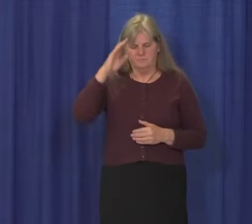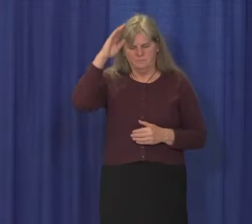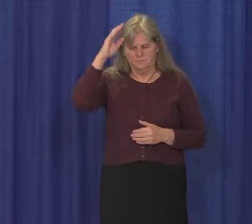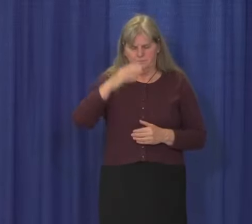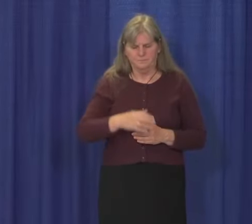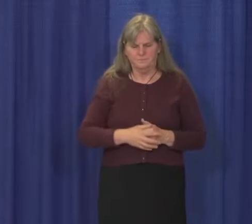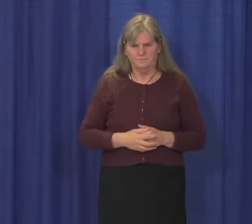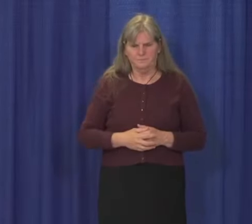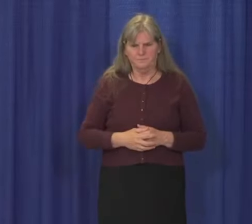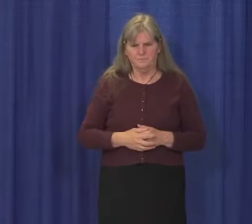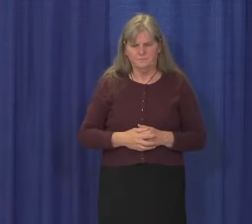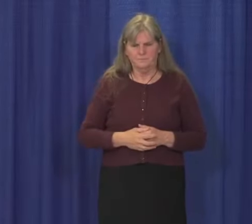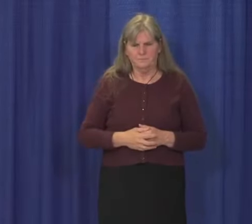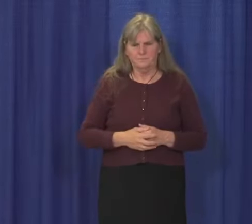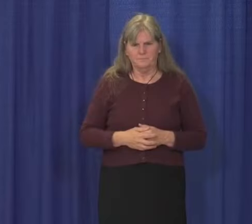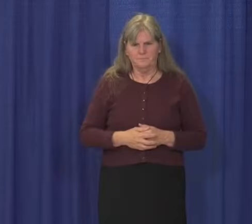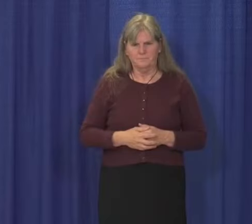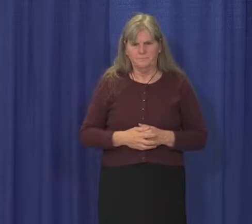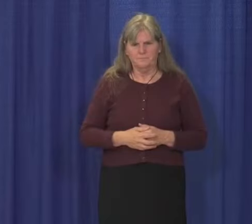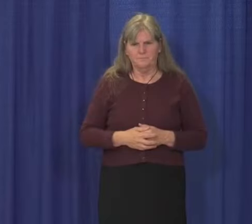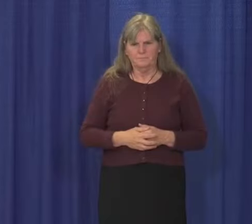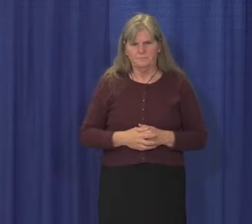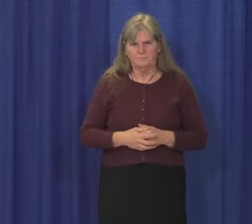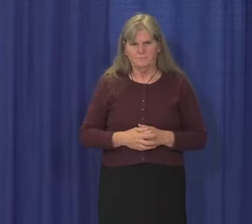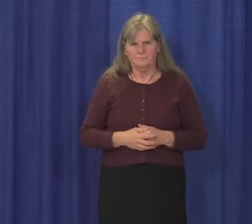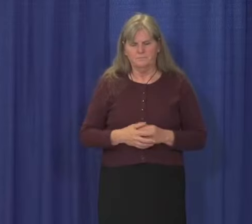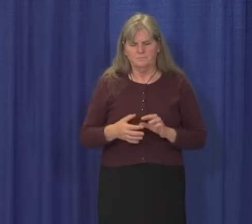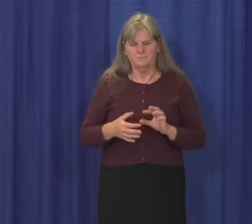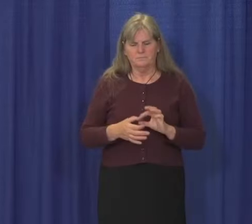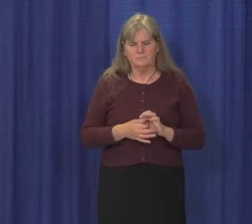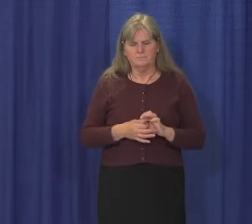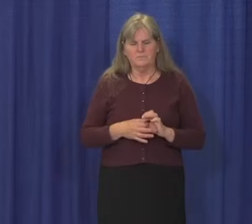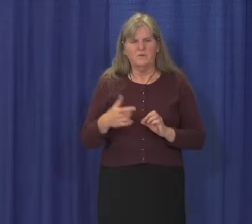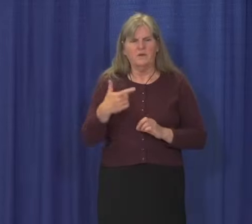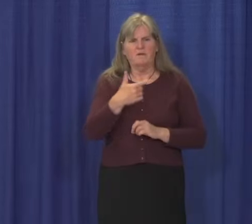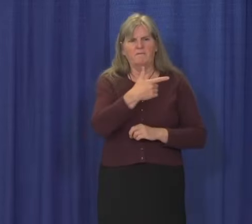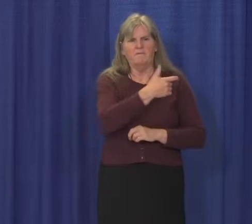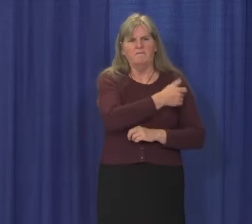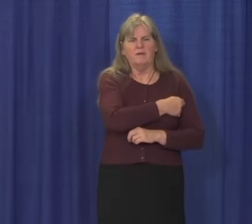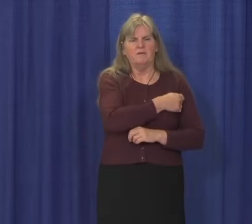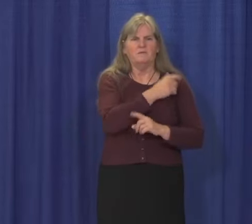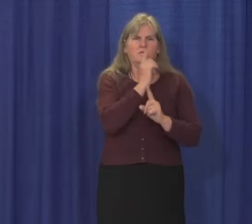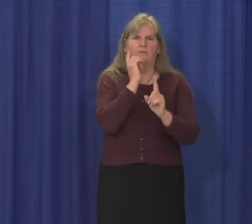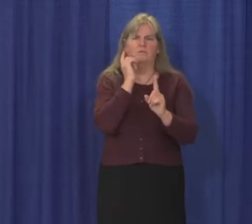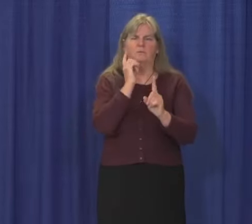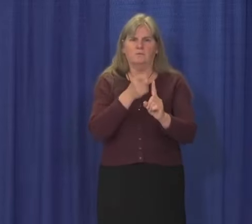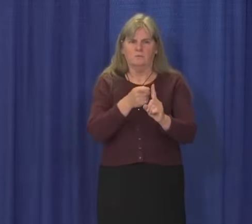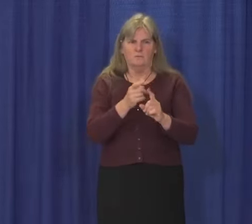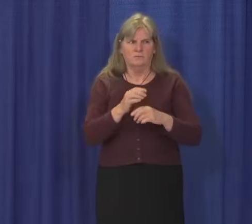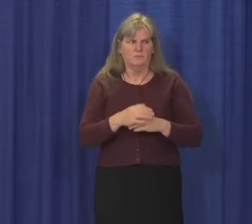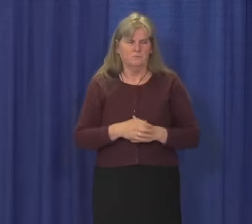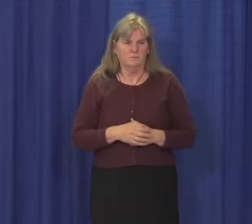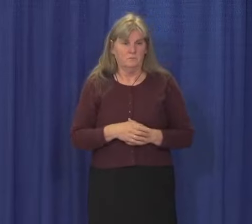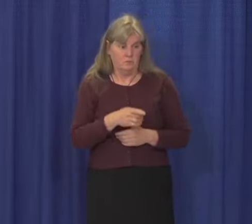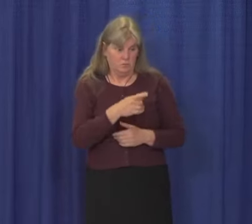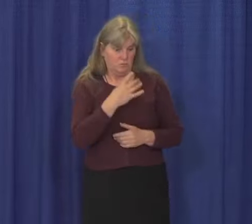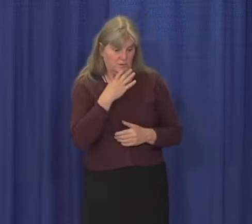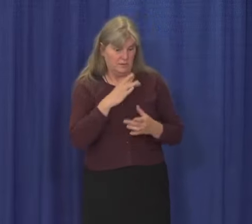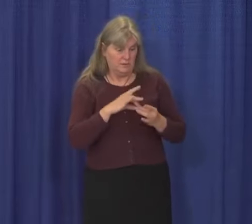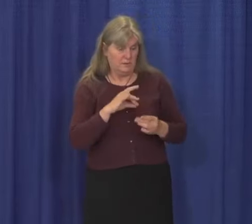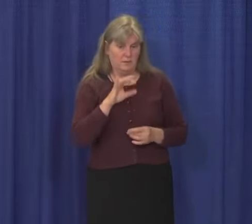I just have a couple of questions about the vaccination rate goal. The word is 95%